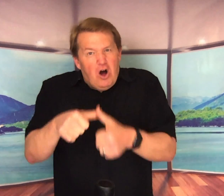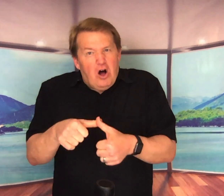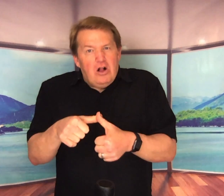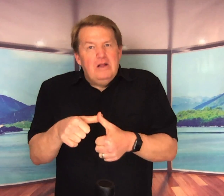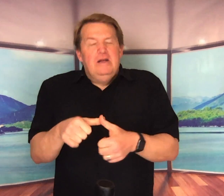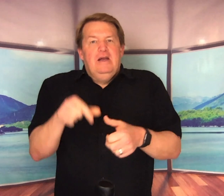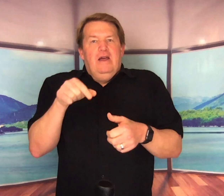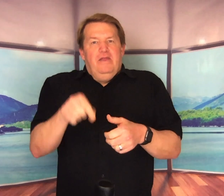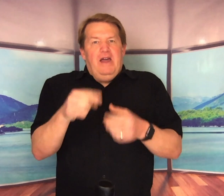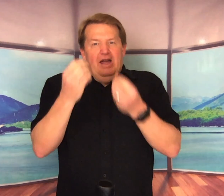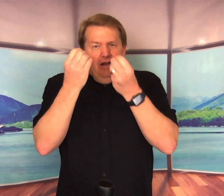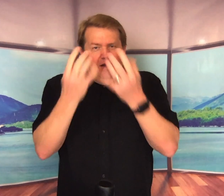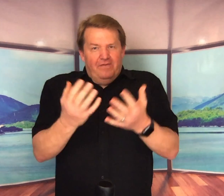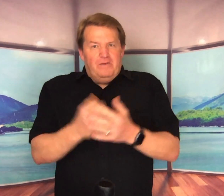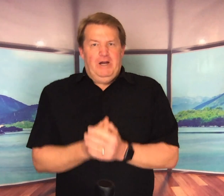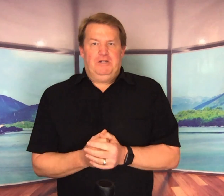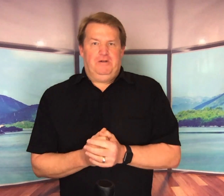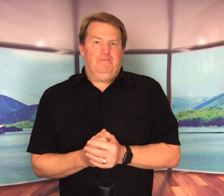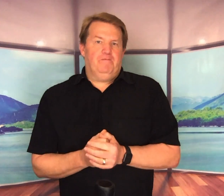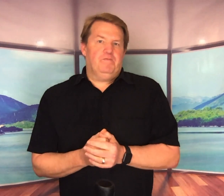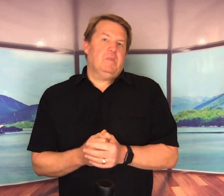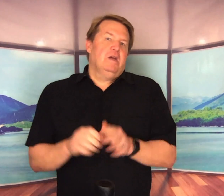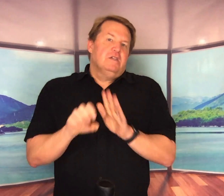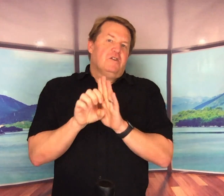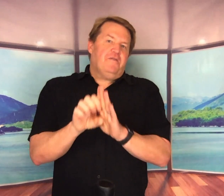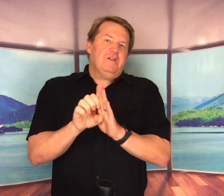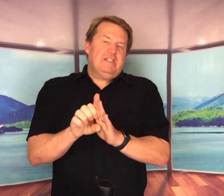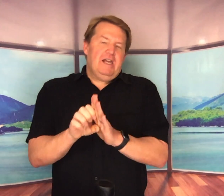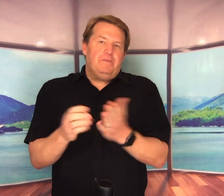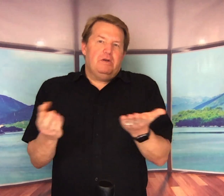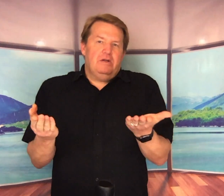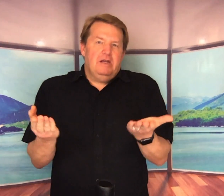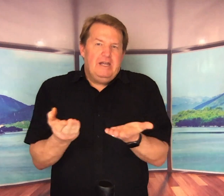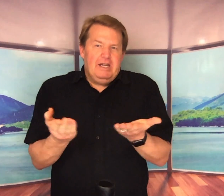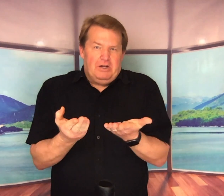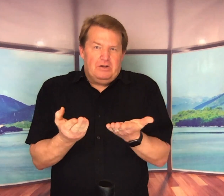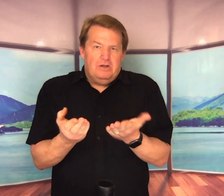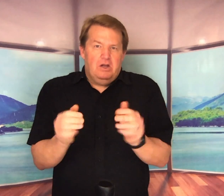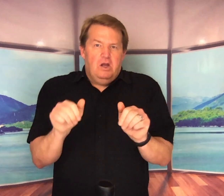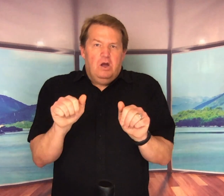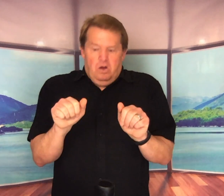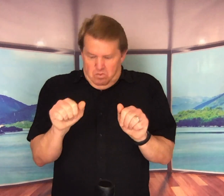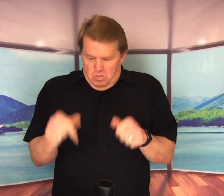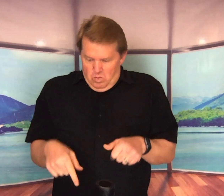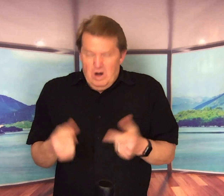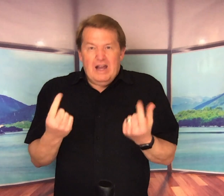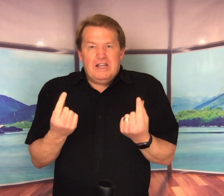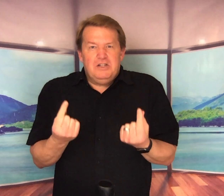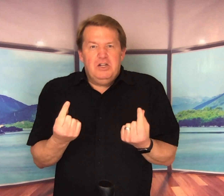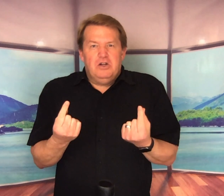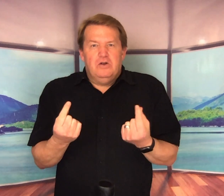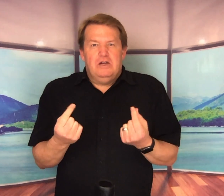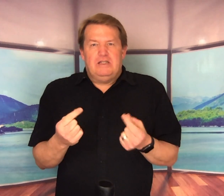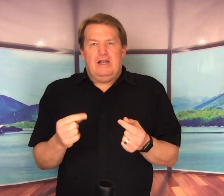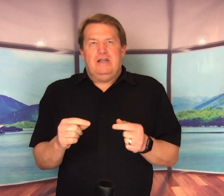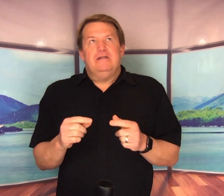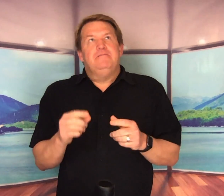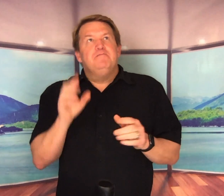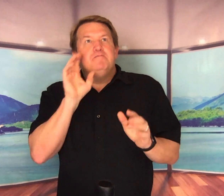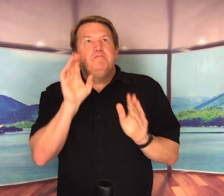recall that information. So for example, here, what I could do is I could